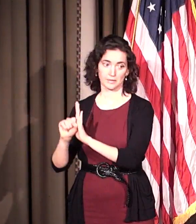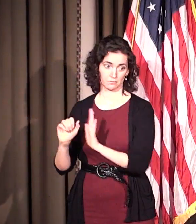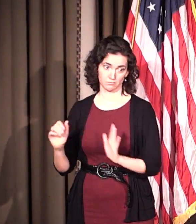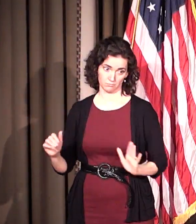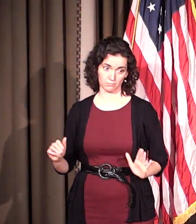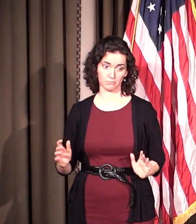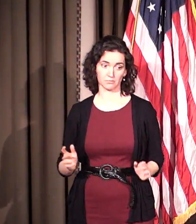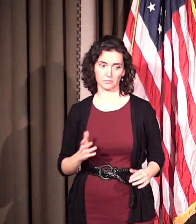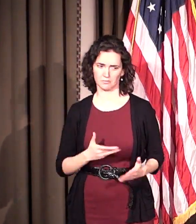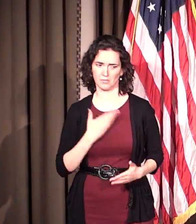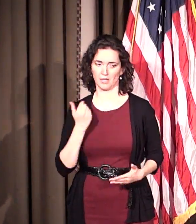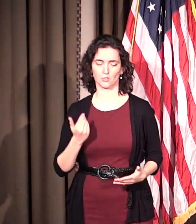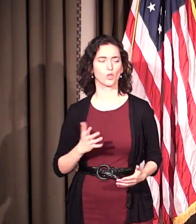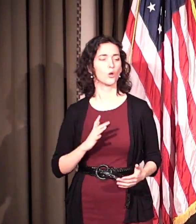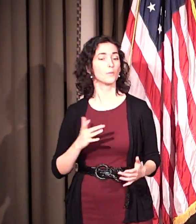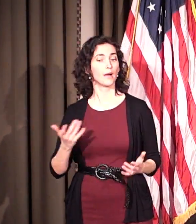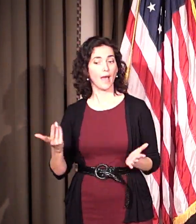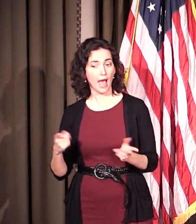you, as it comes in.